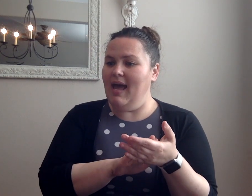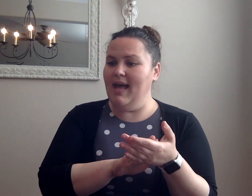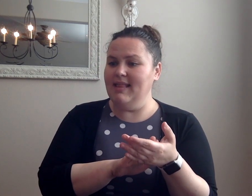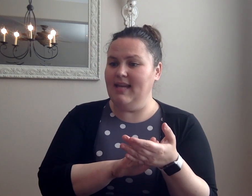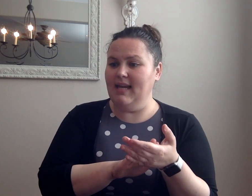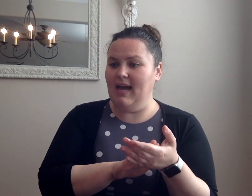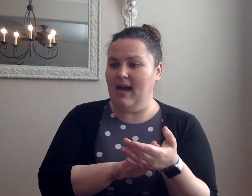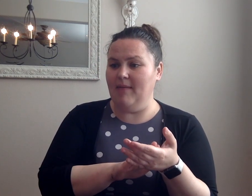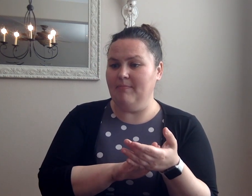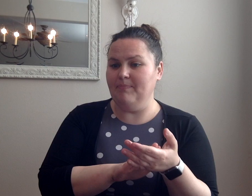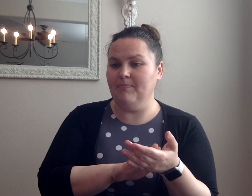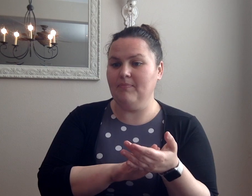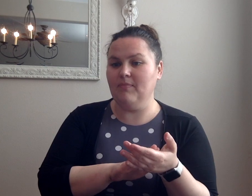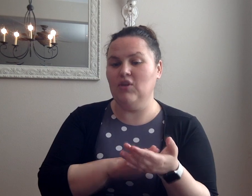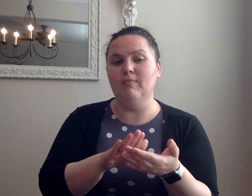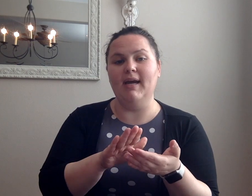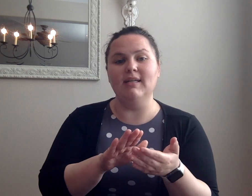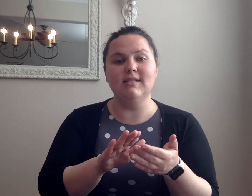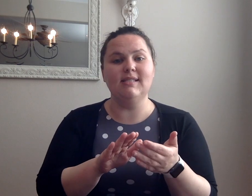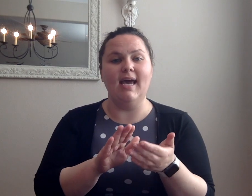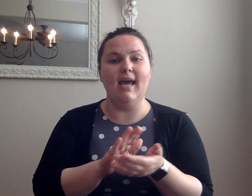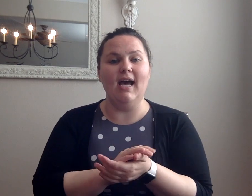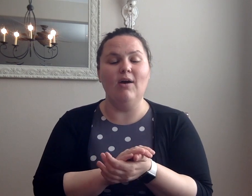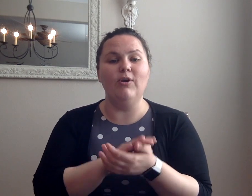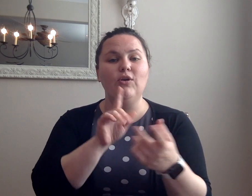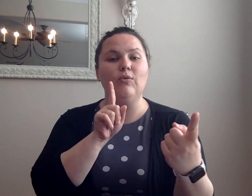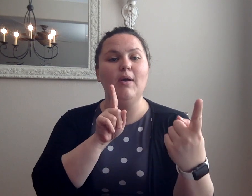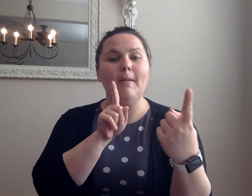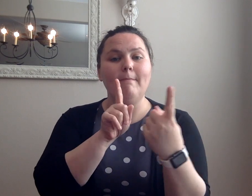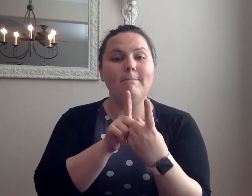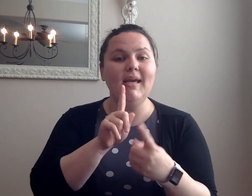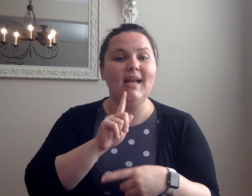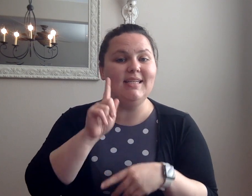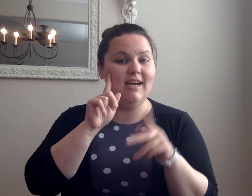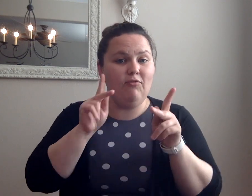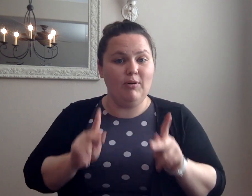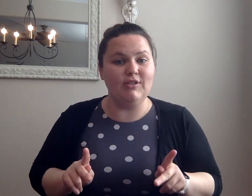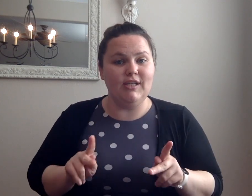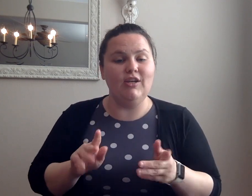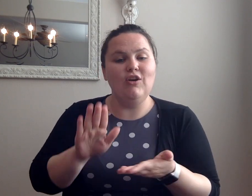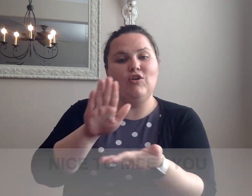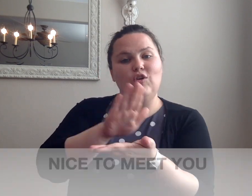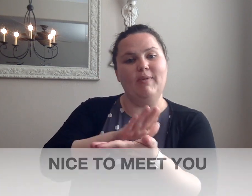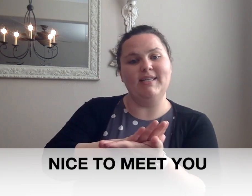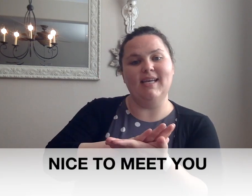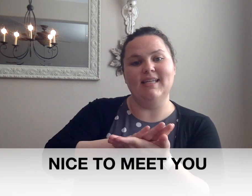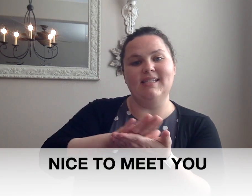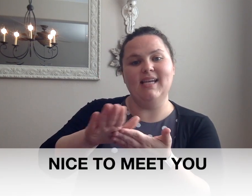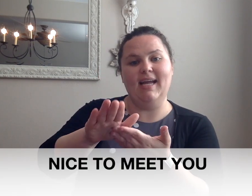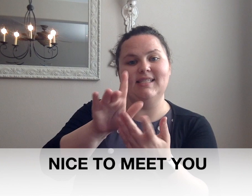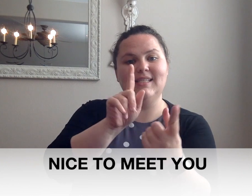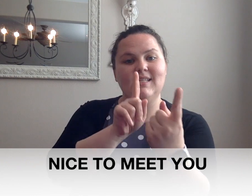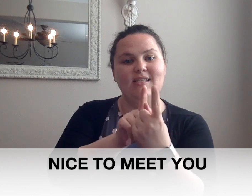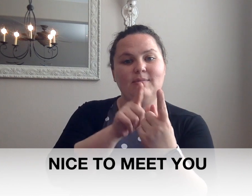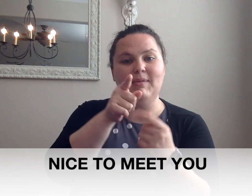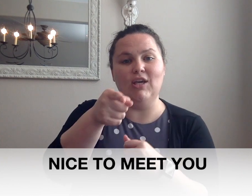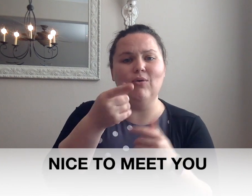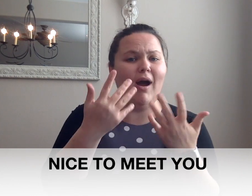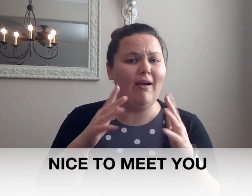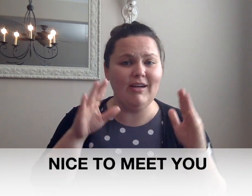And then you might say, when you meet a deaf person, you might say, it's nice to meet you. I already